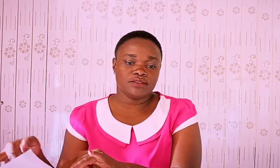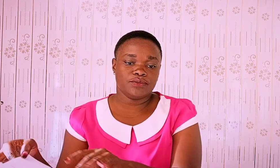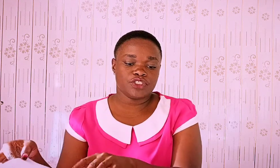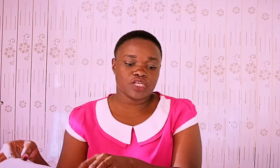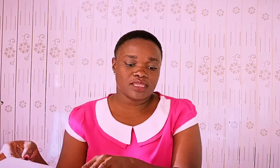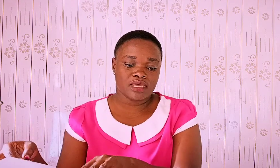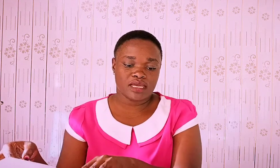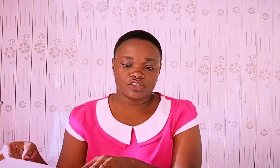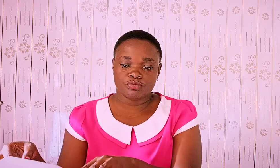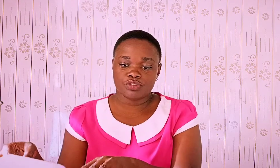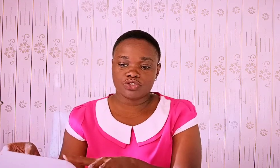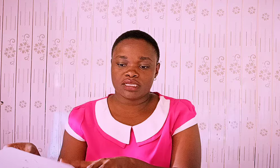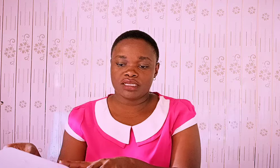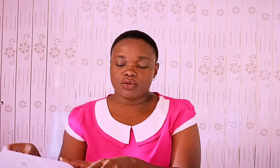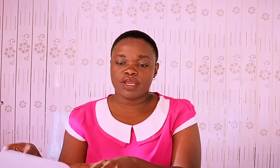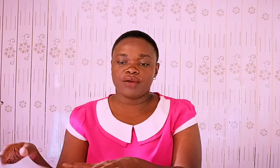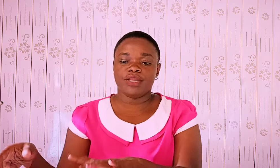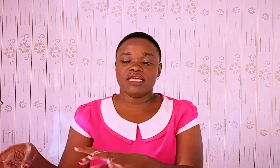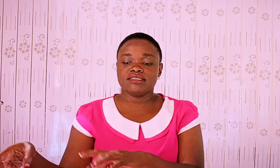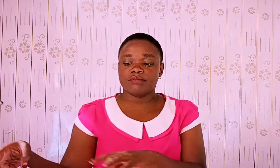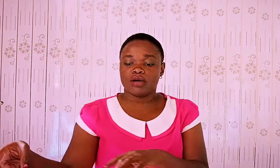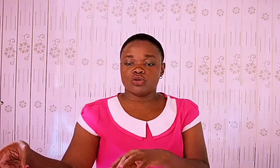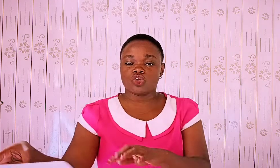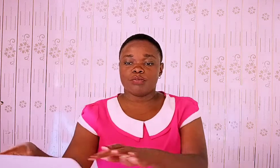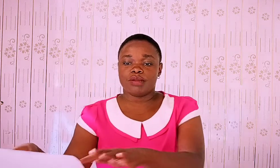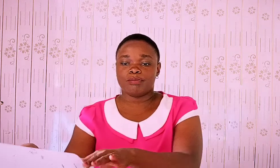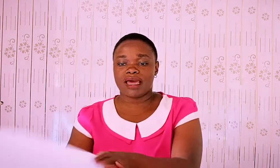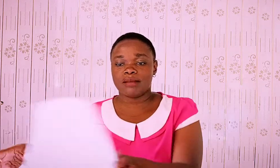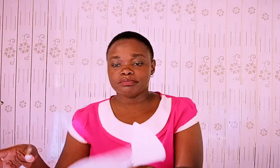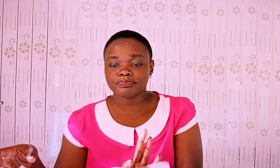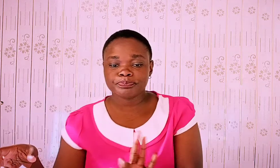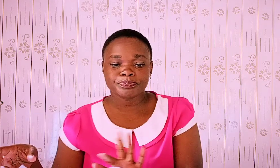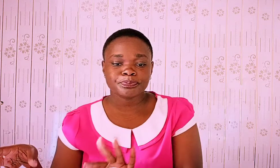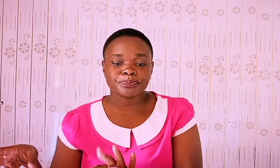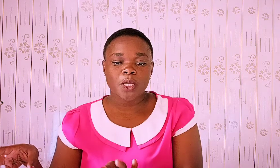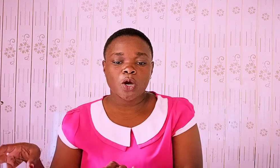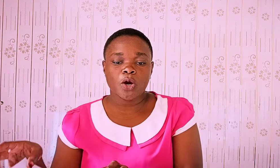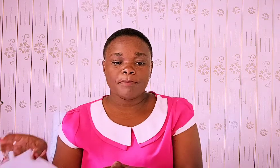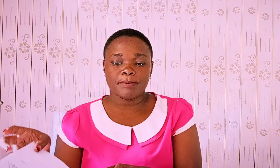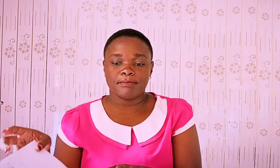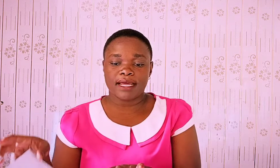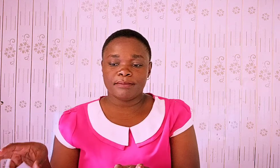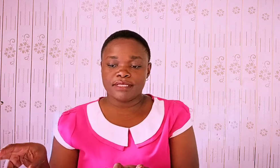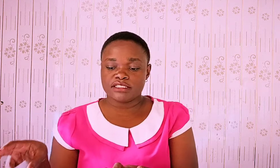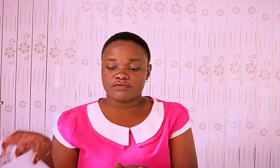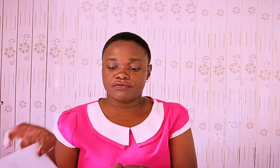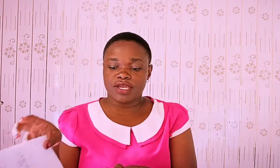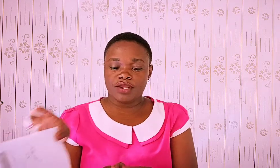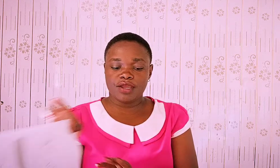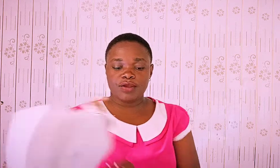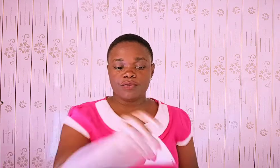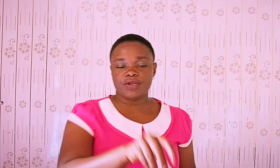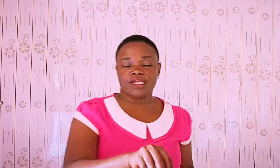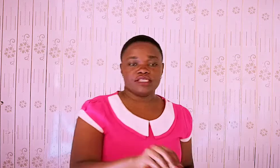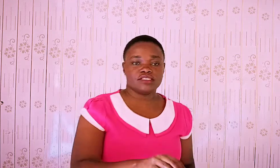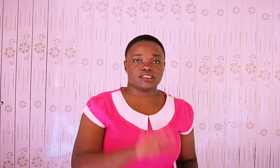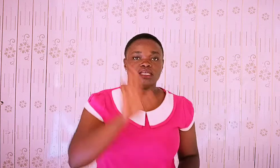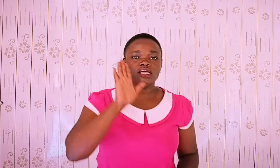Which other handshake did you learn? We learned about open palm. Open palm is very easy.